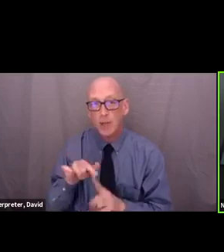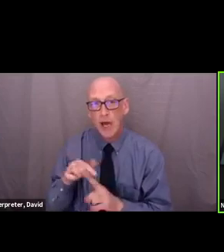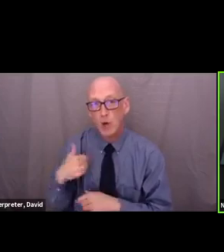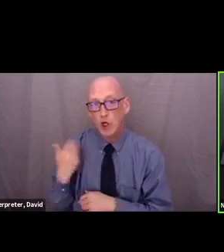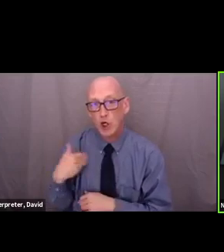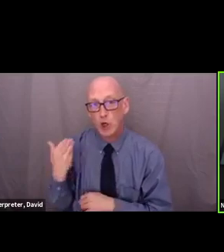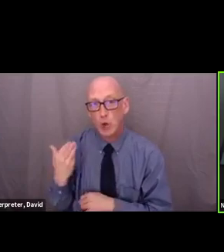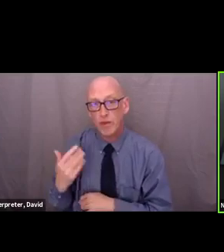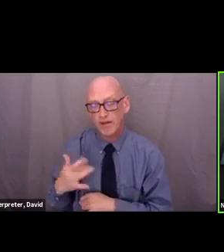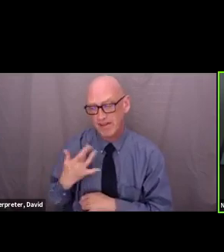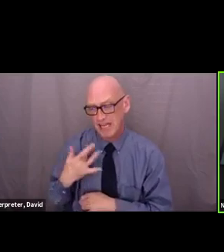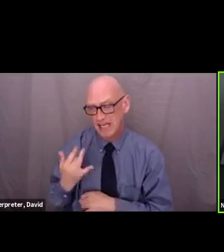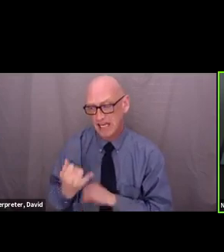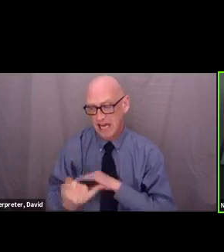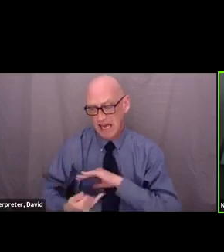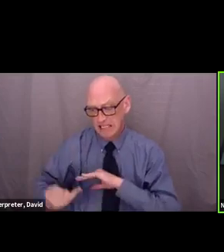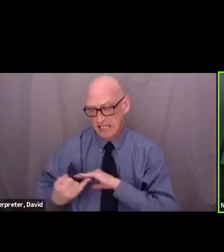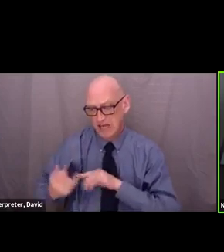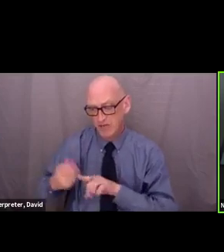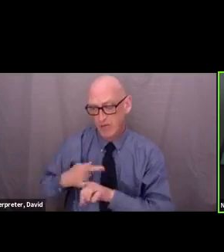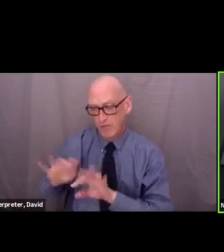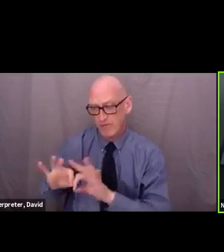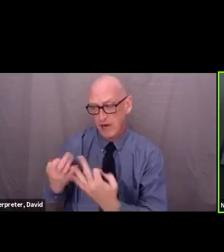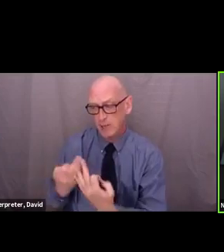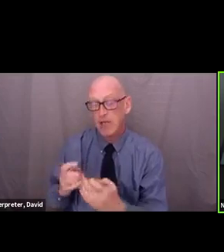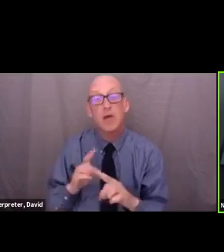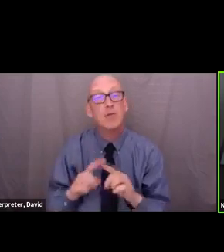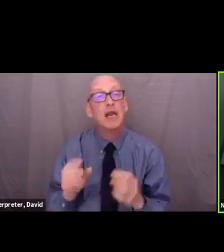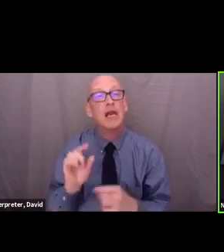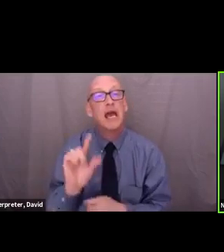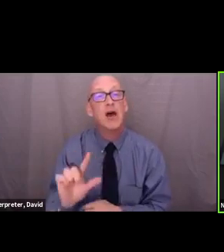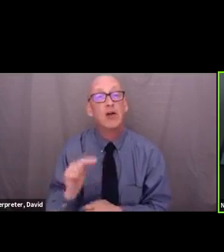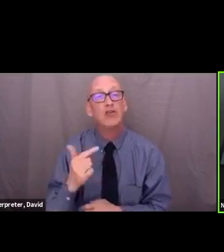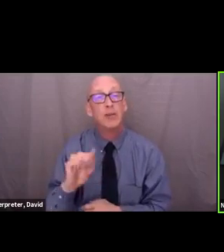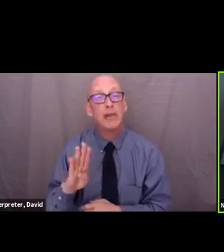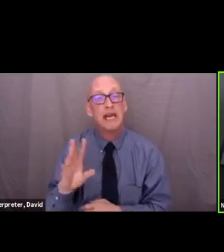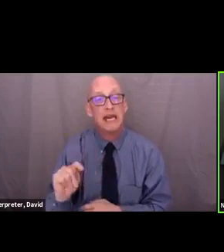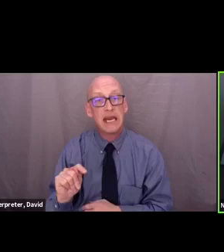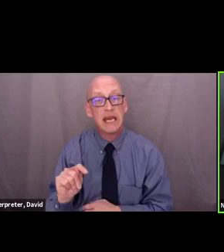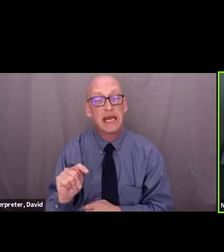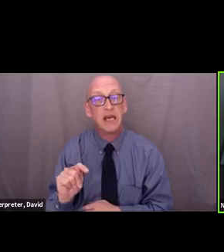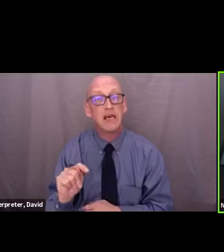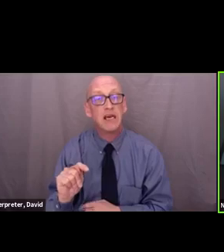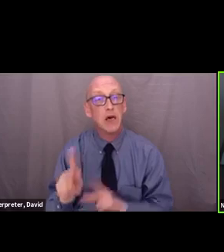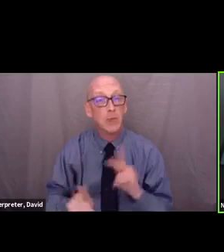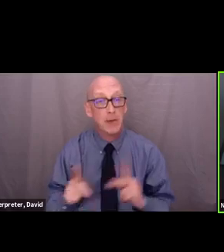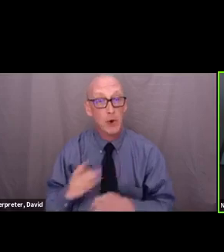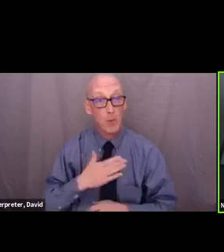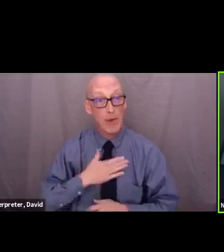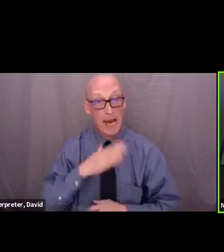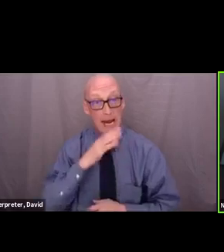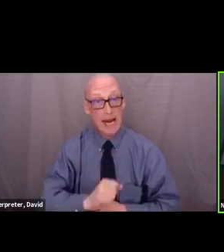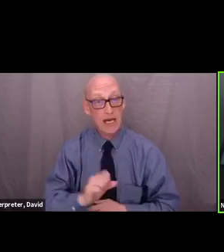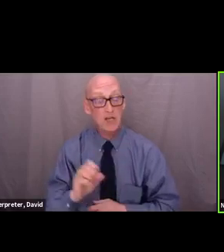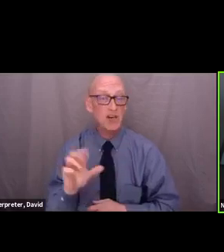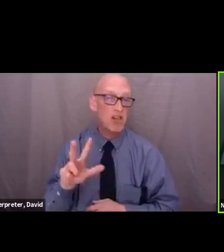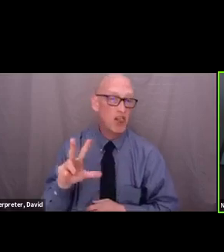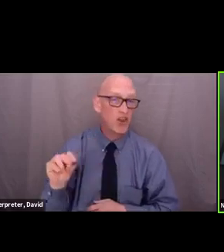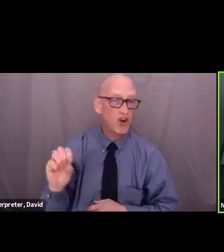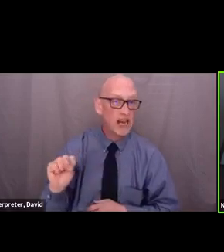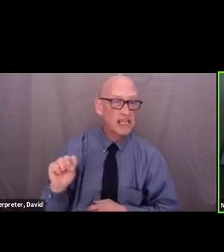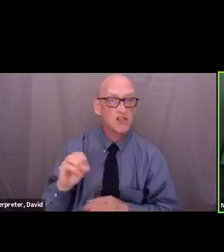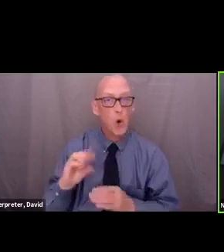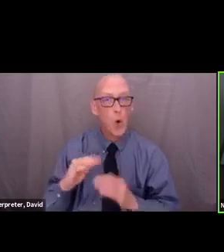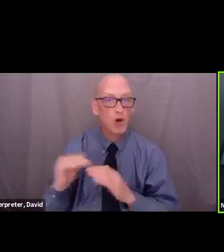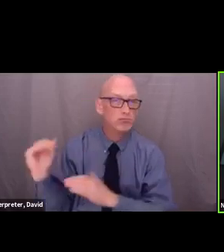isolated even among your family, there are many LGBT folks who are my age in our 30s and on up who still